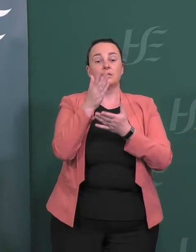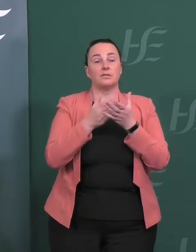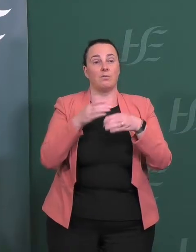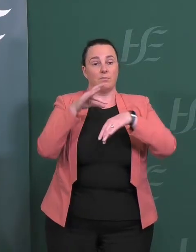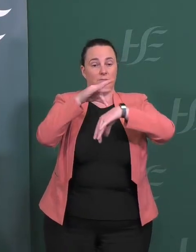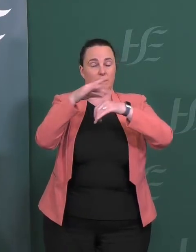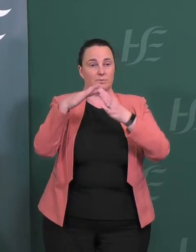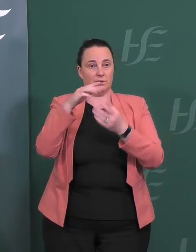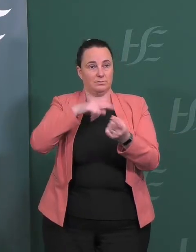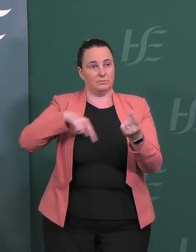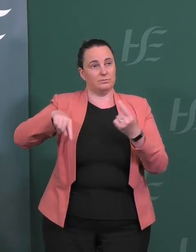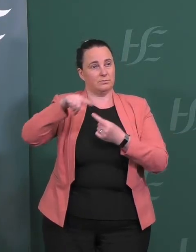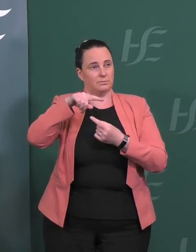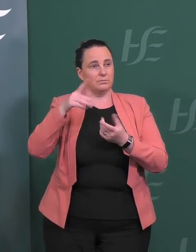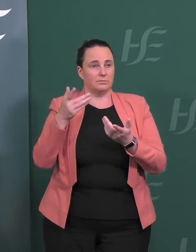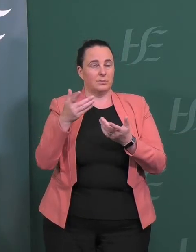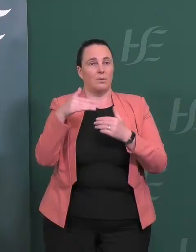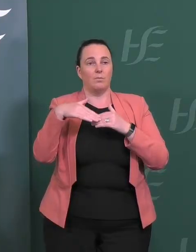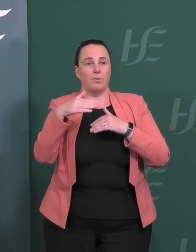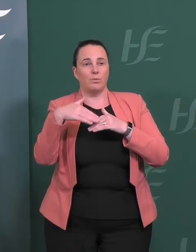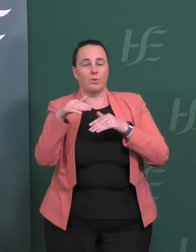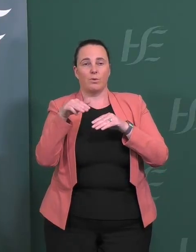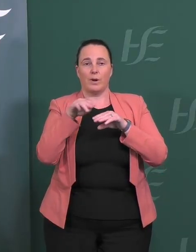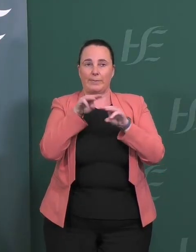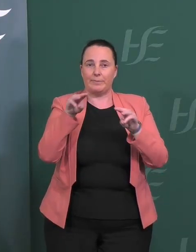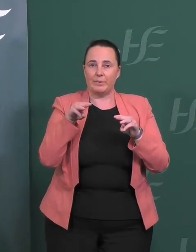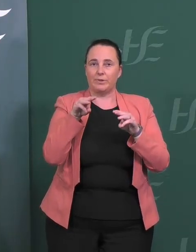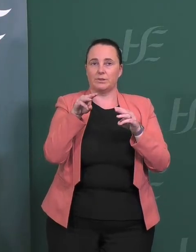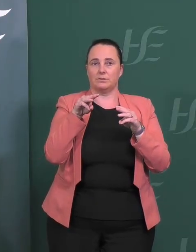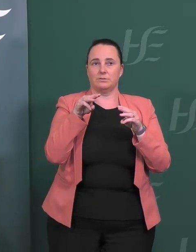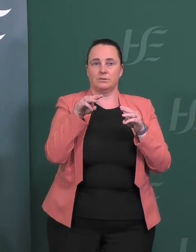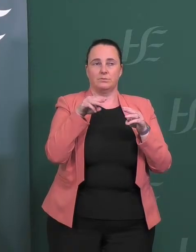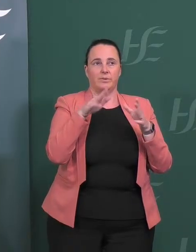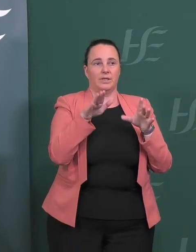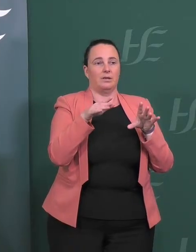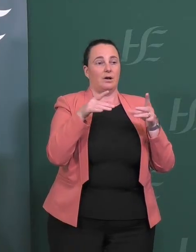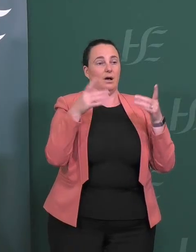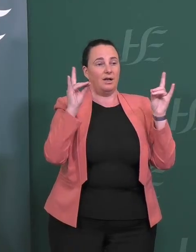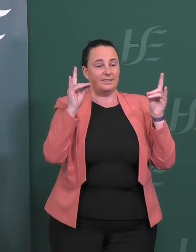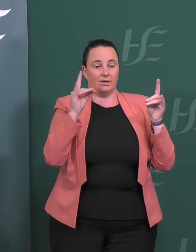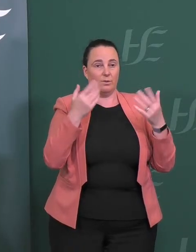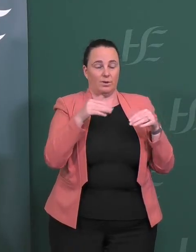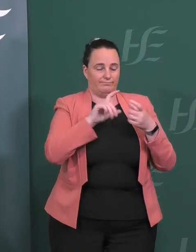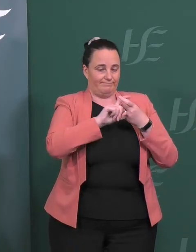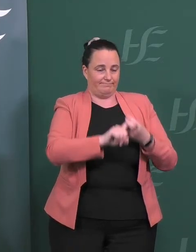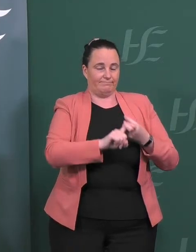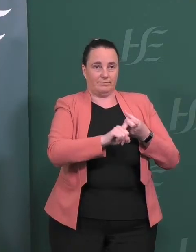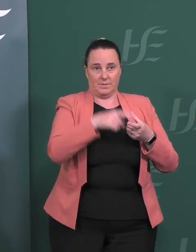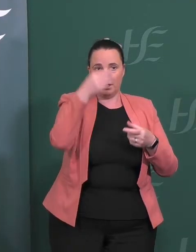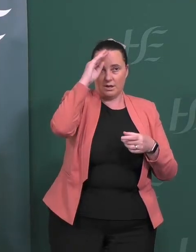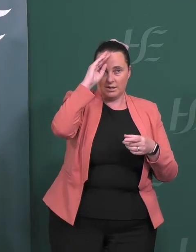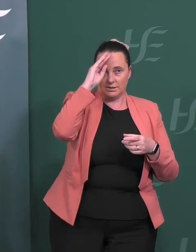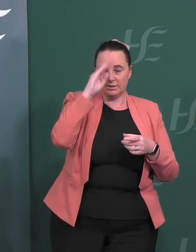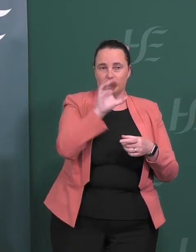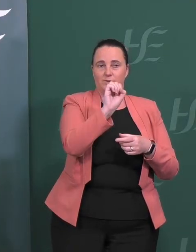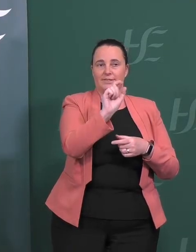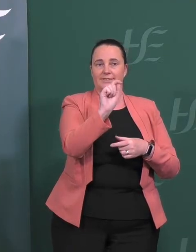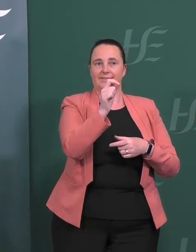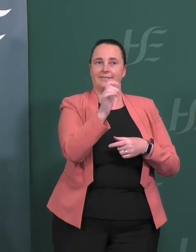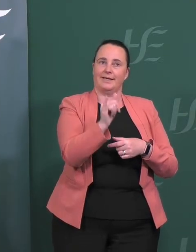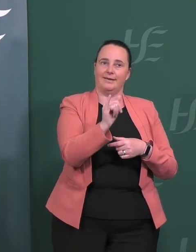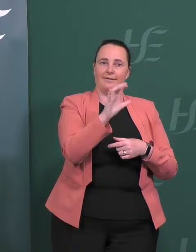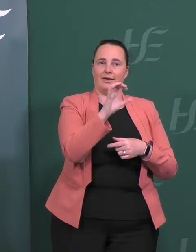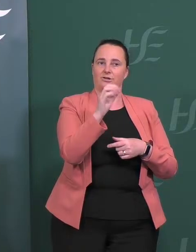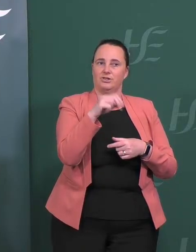hospitals of there's obviously a lot more people having their holidays and staycations in Ireland, and in many